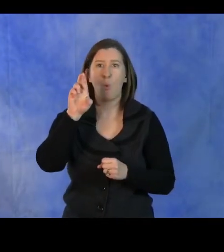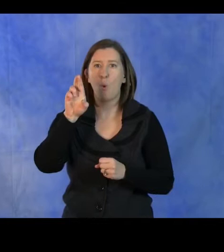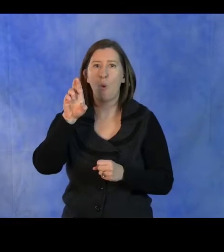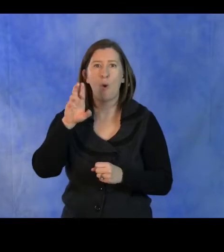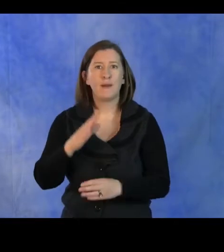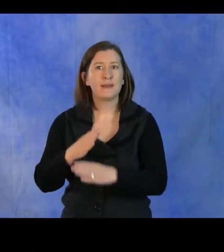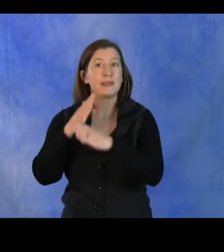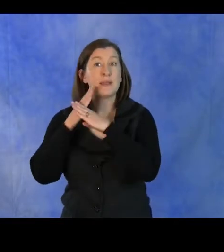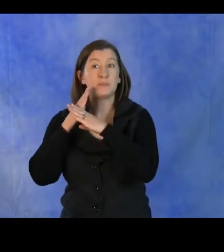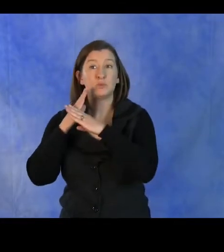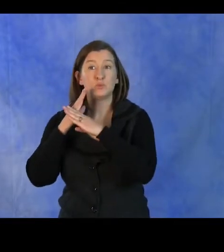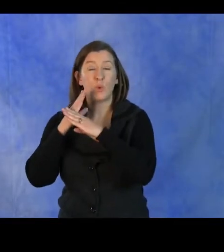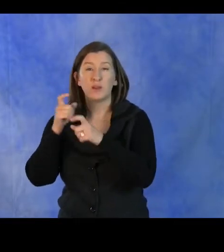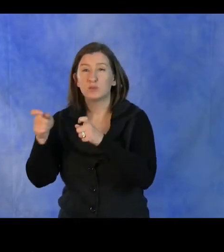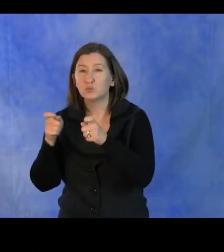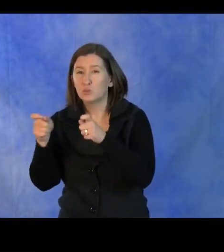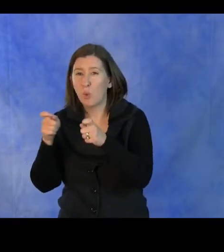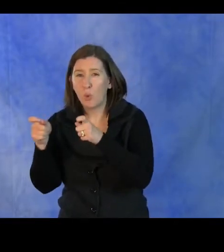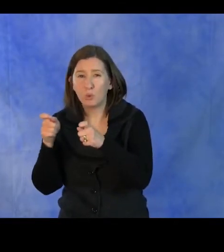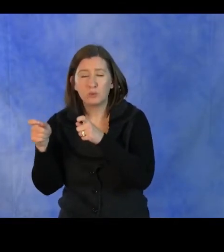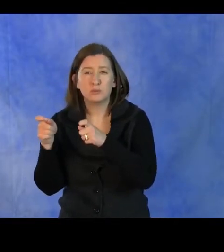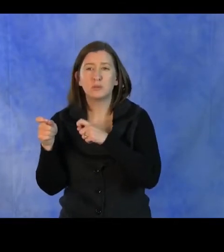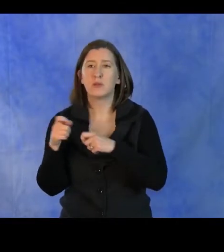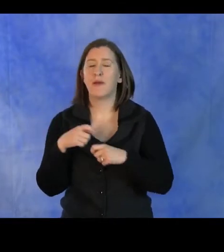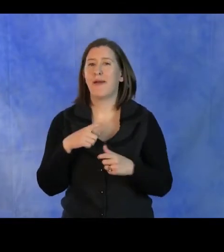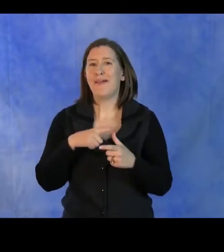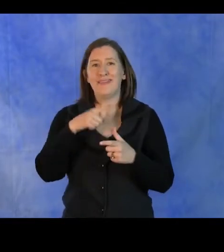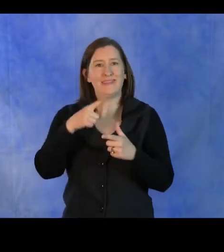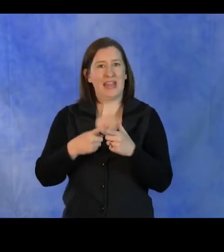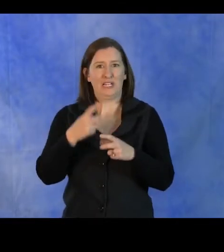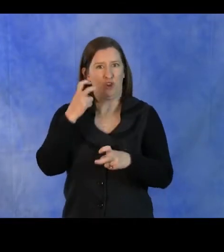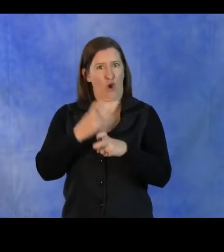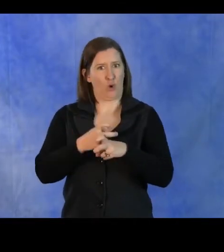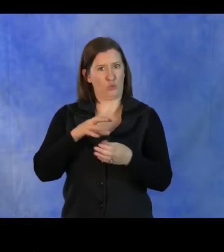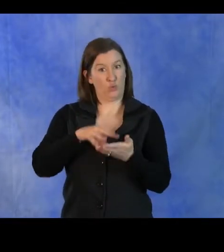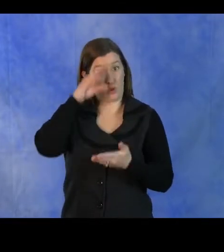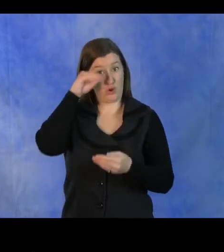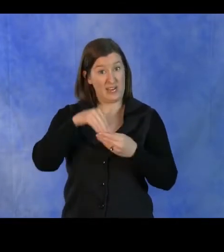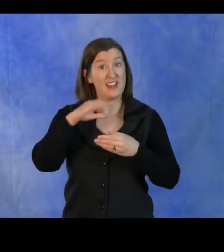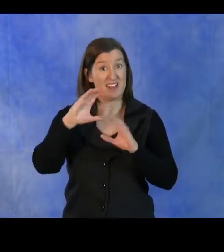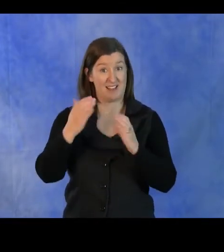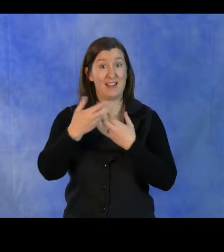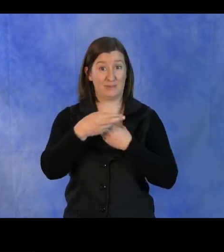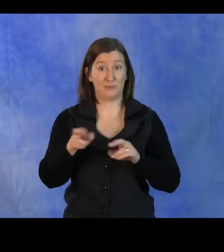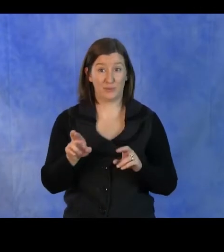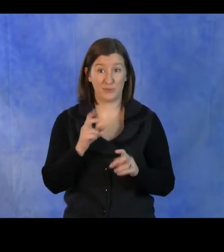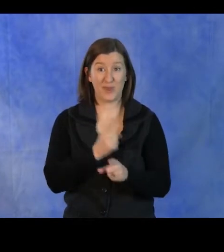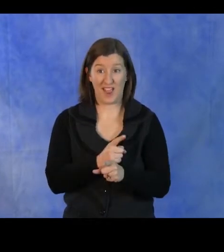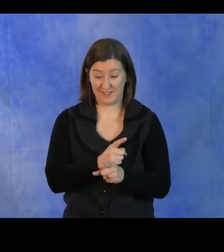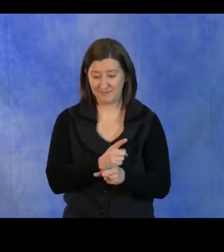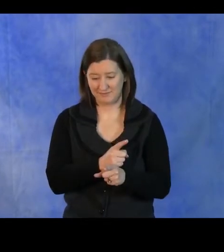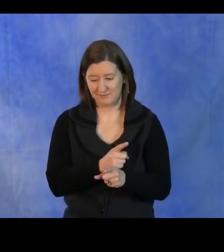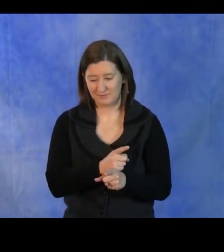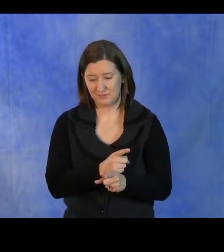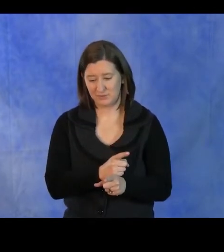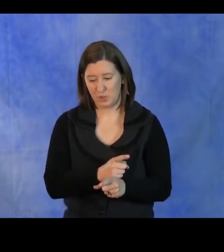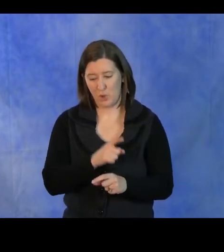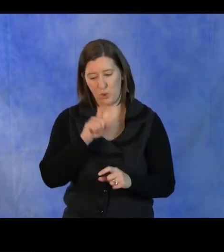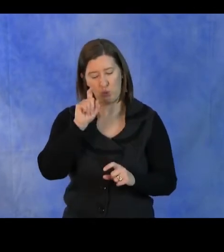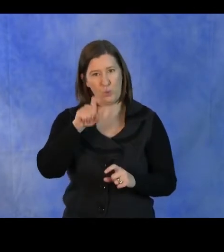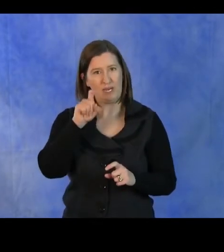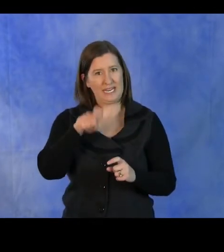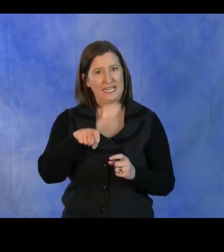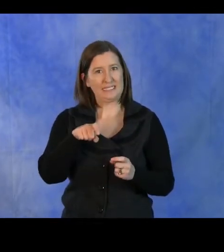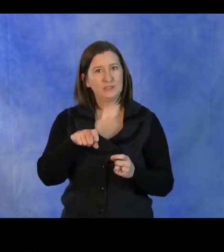If you don't have work with memory or self-control, and that would be hard to learn in the